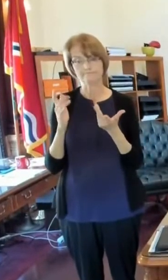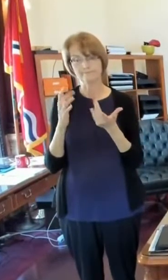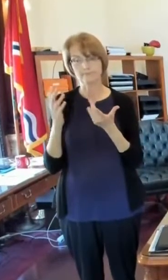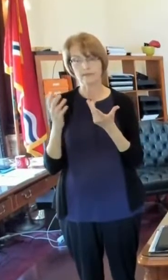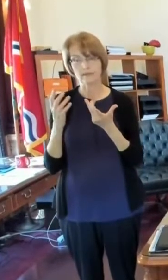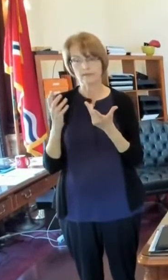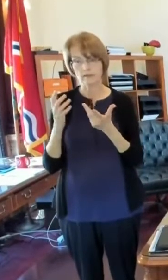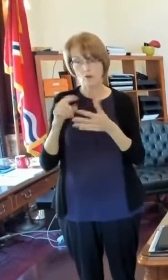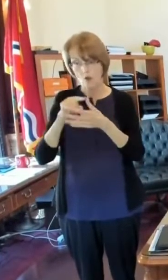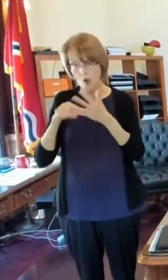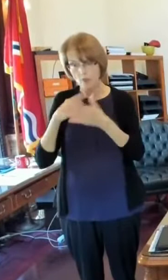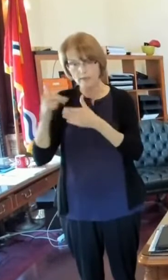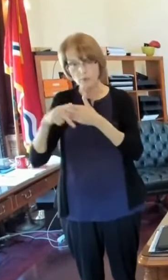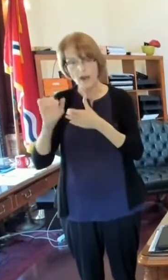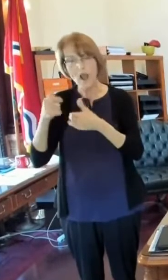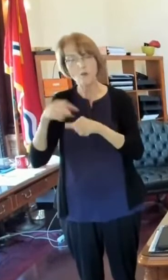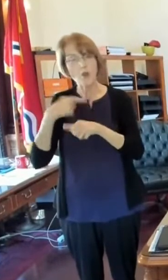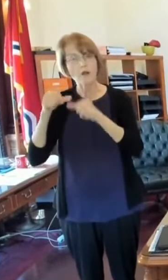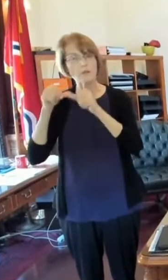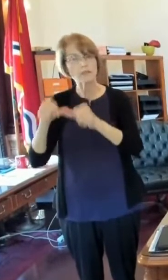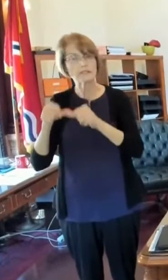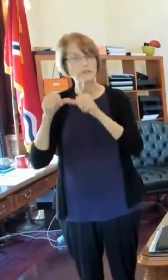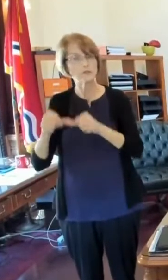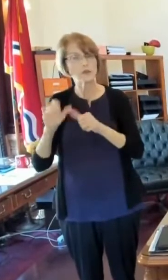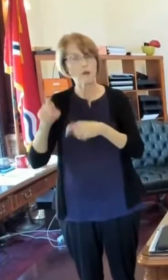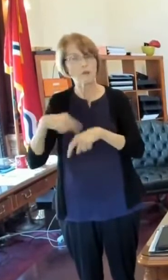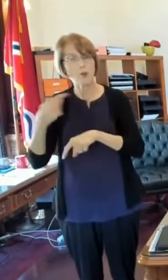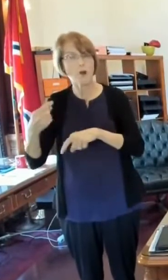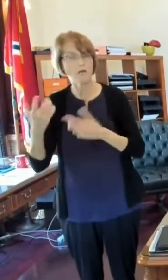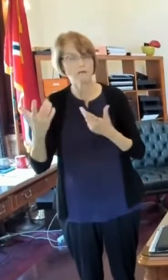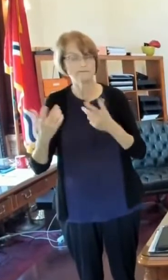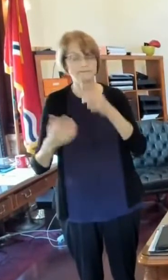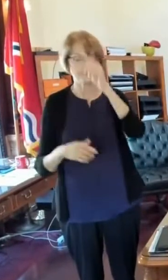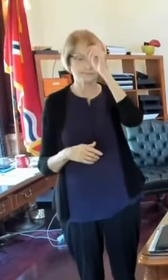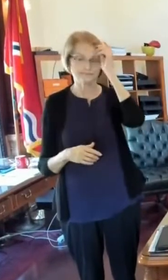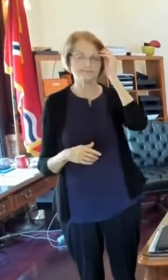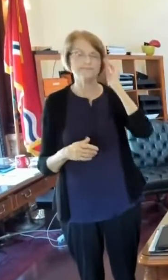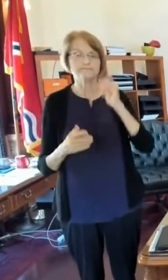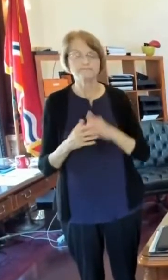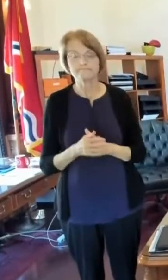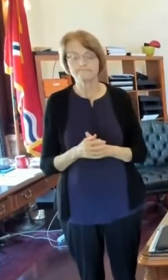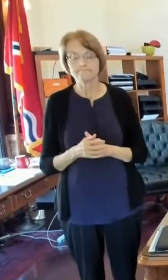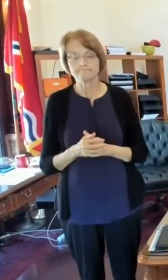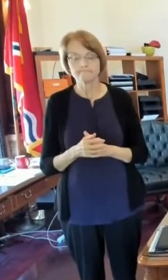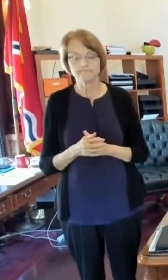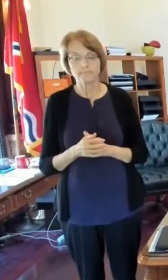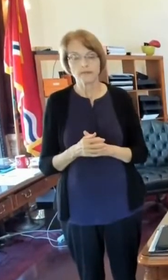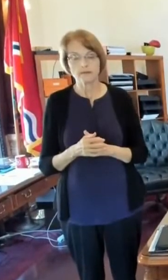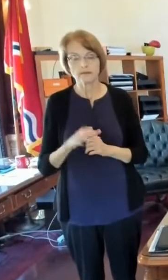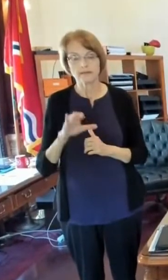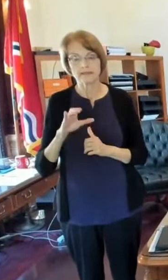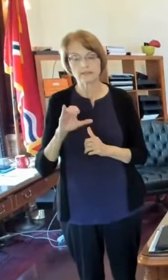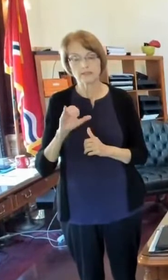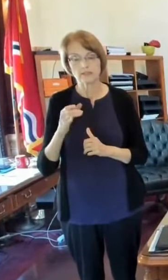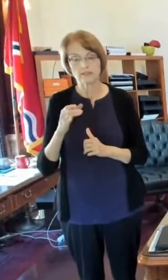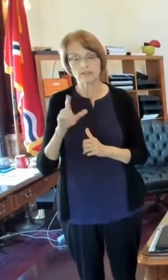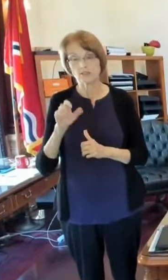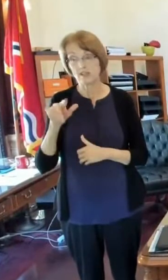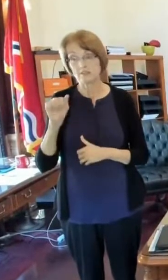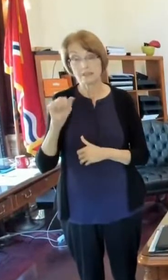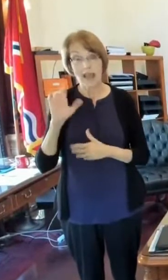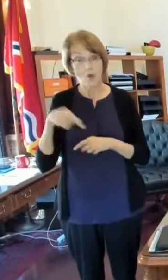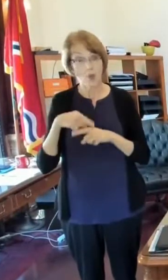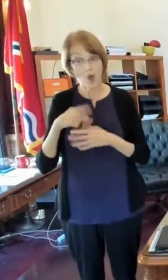expansion of operation will continue in St. Louis? So Chelsea, that is something that we don't